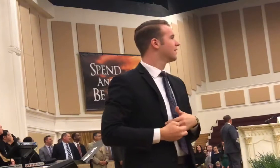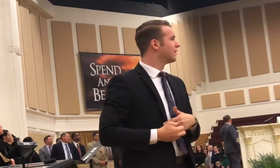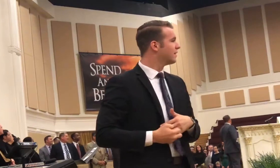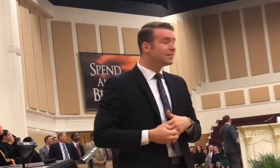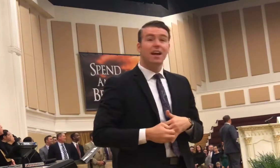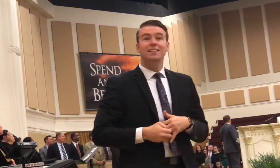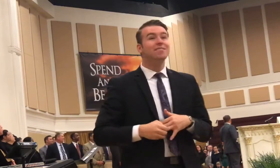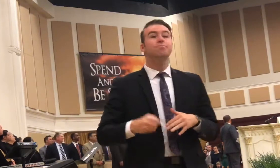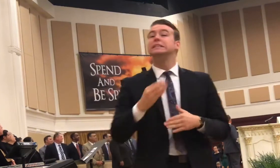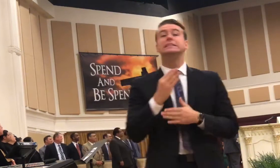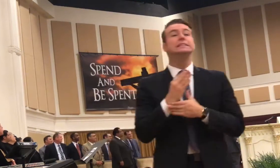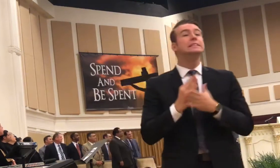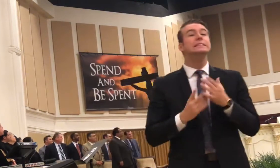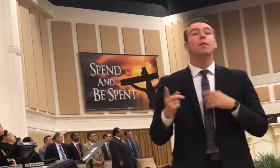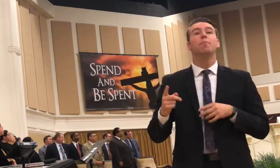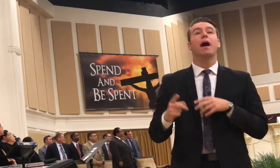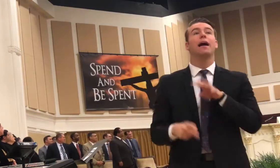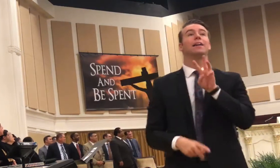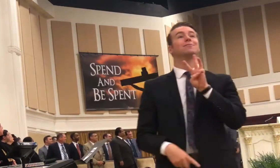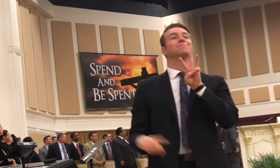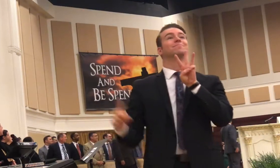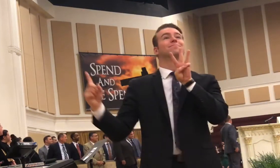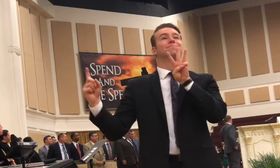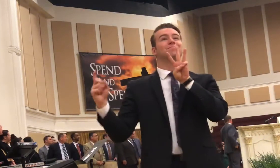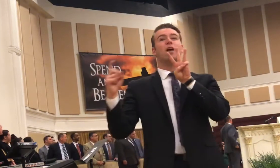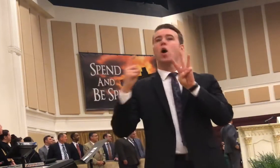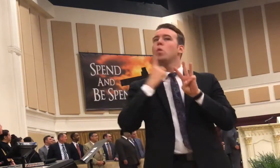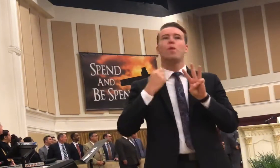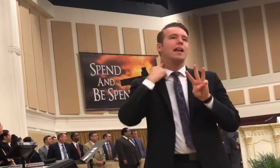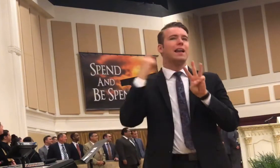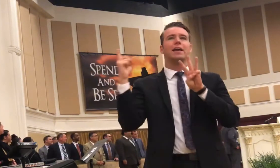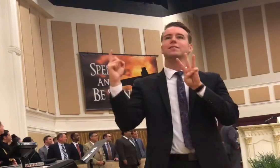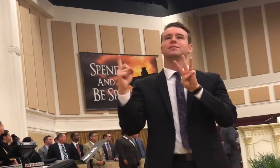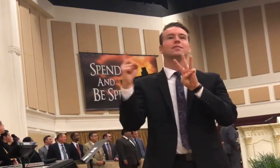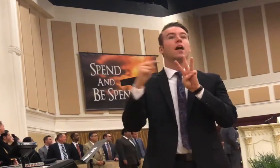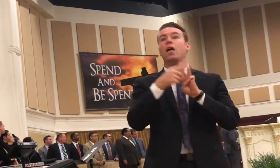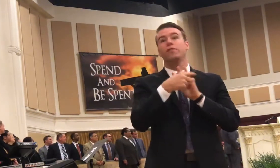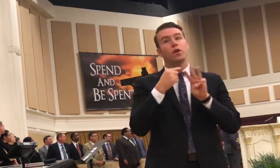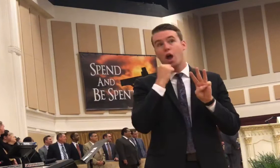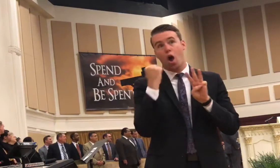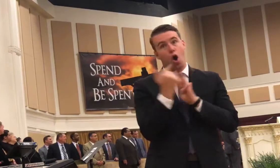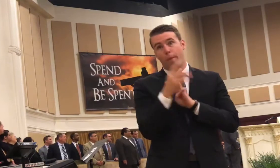And somebody stepped in front of all those rednecks, and they wasn't all preachers.